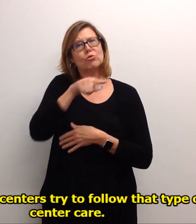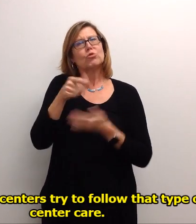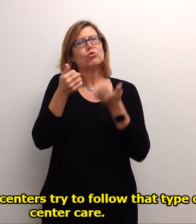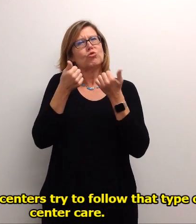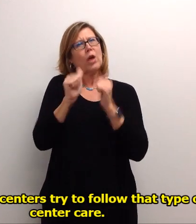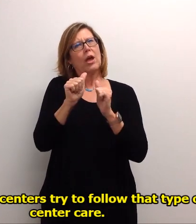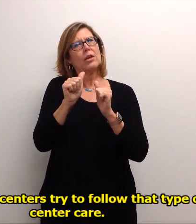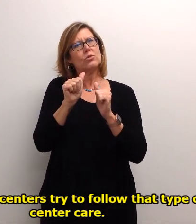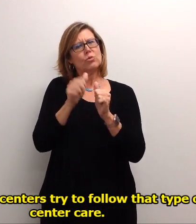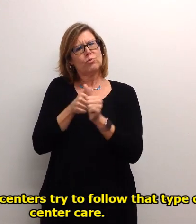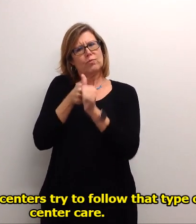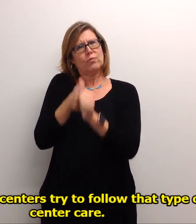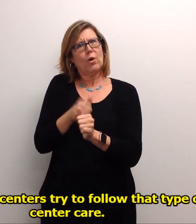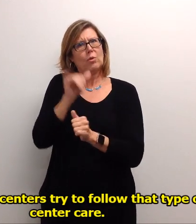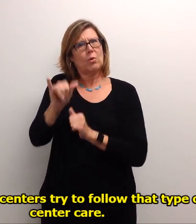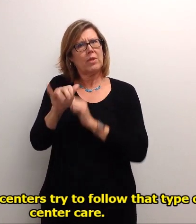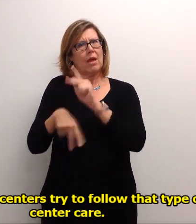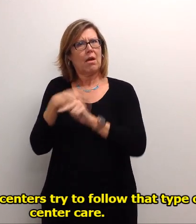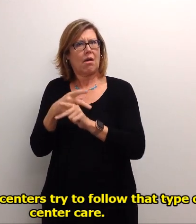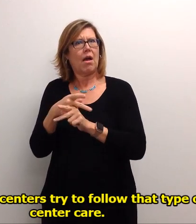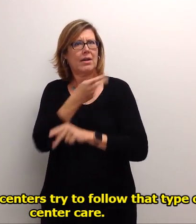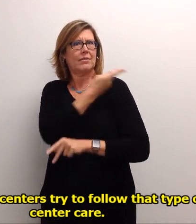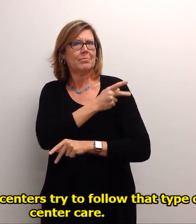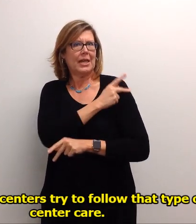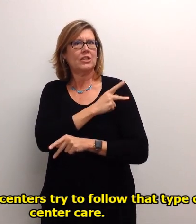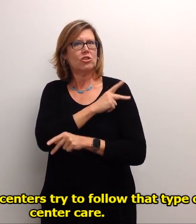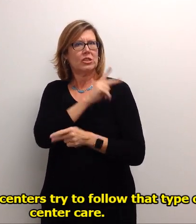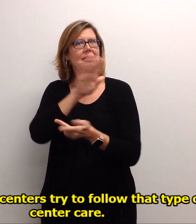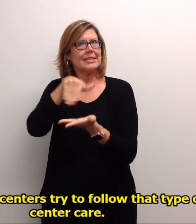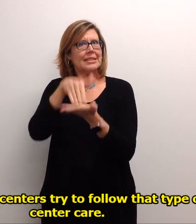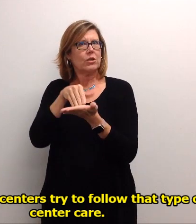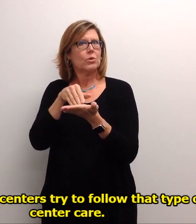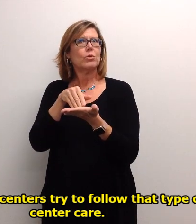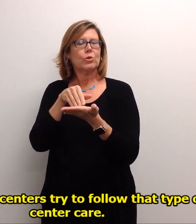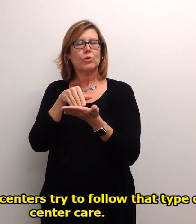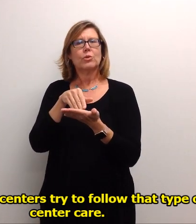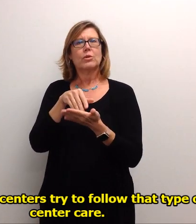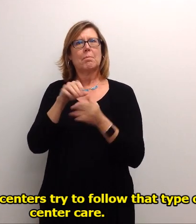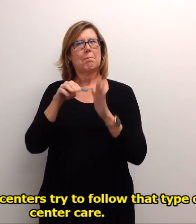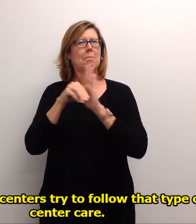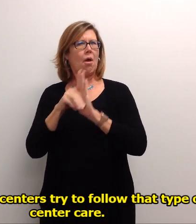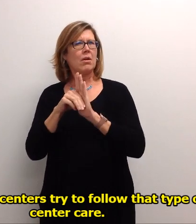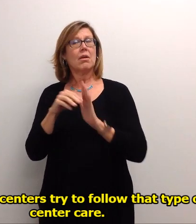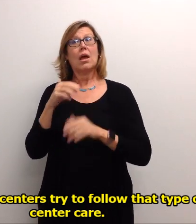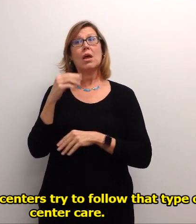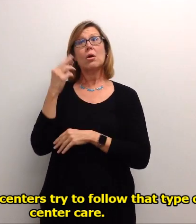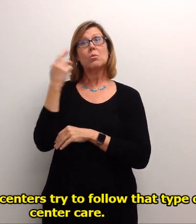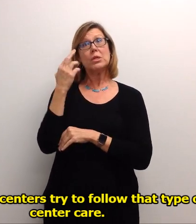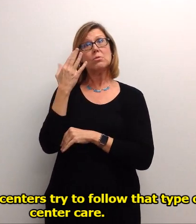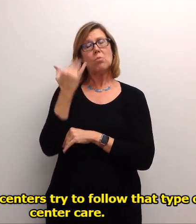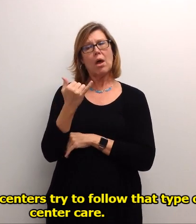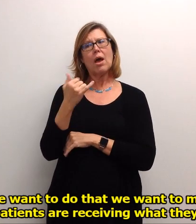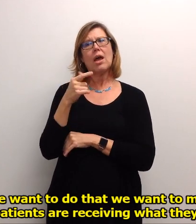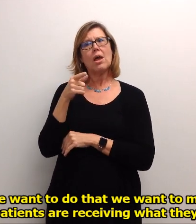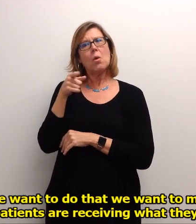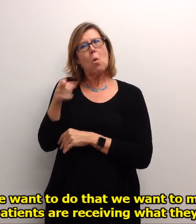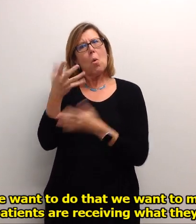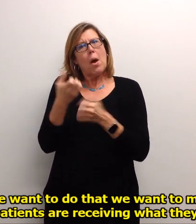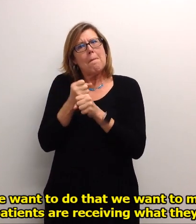Sure. Most health centers try to follow that type of patient-centered care. The reason